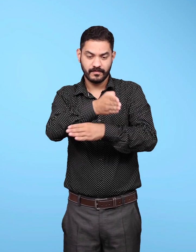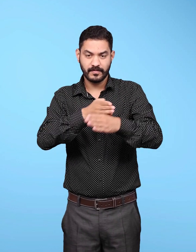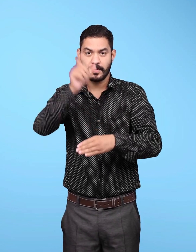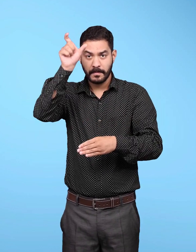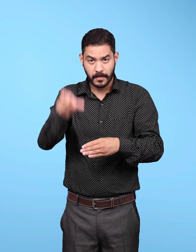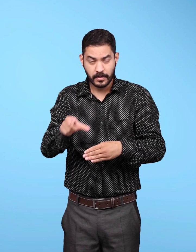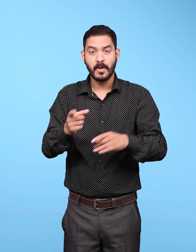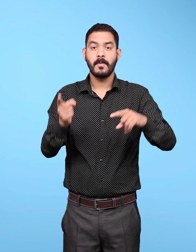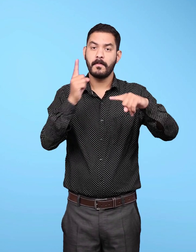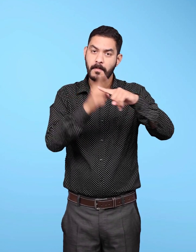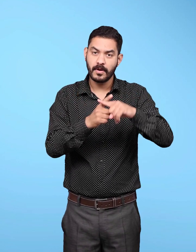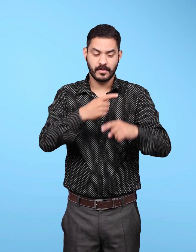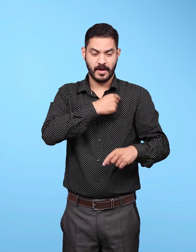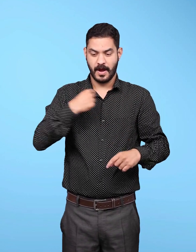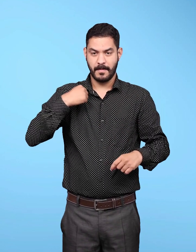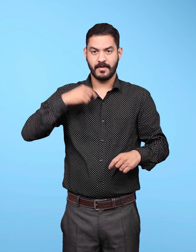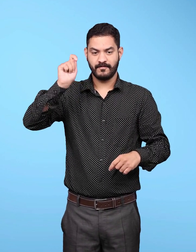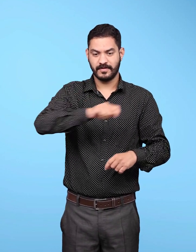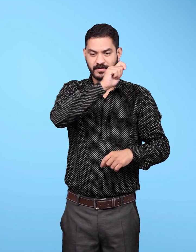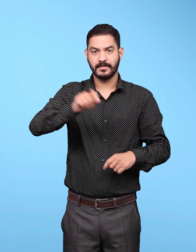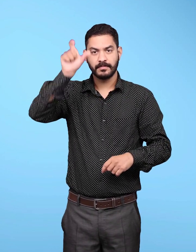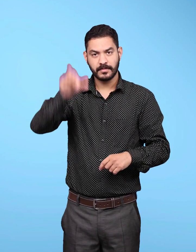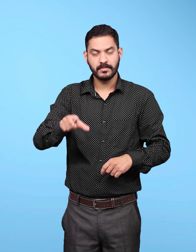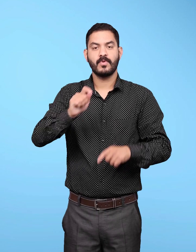carpenter, and weaver.